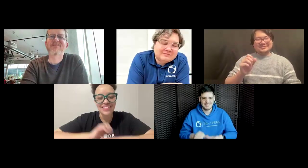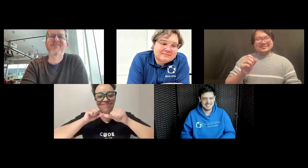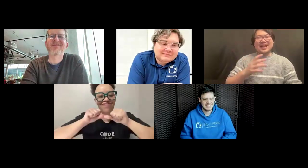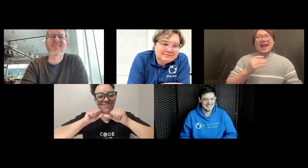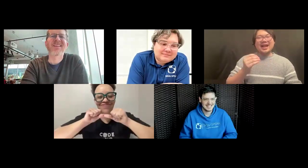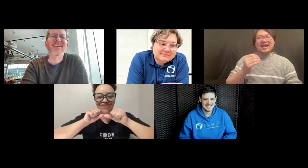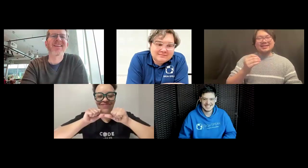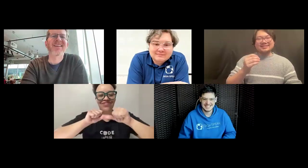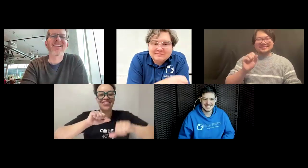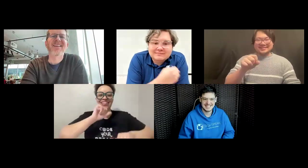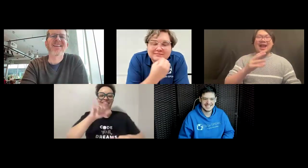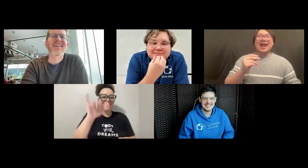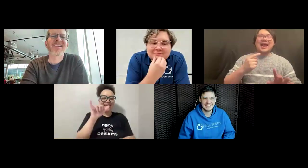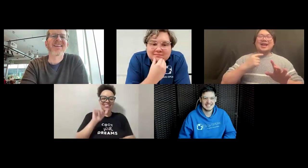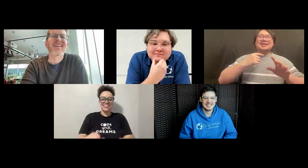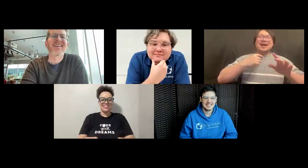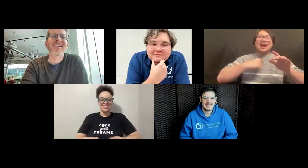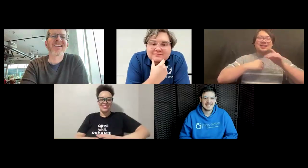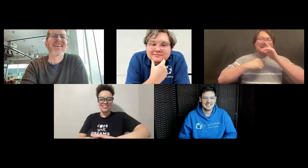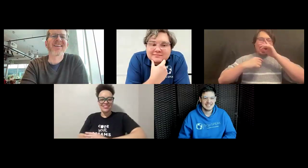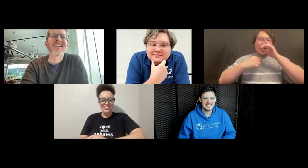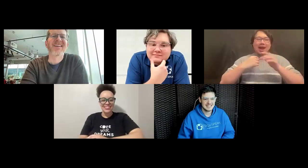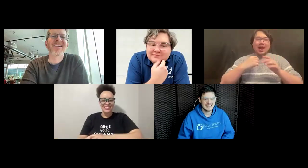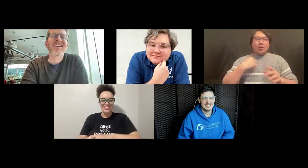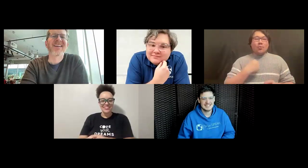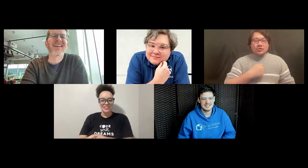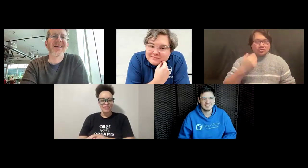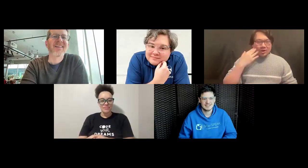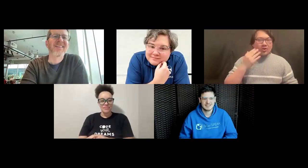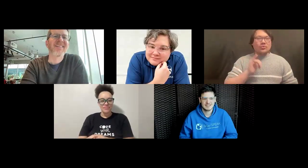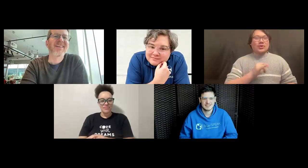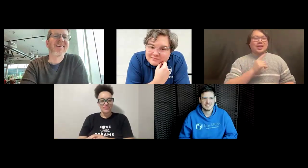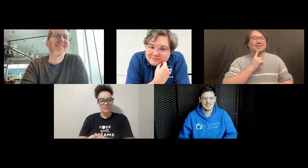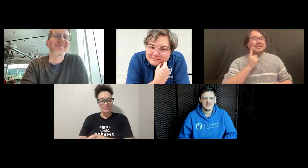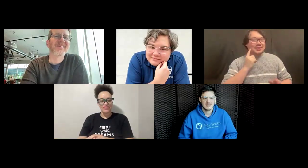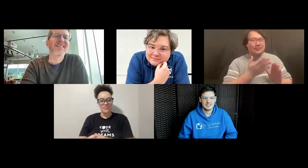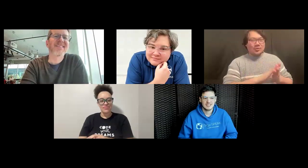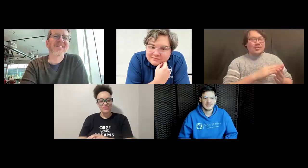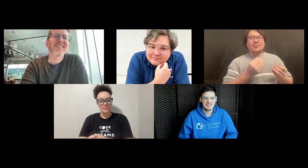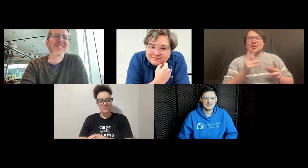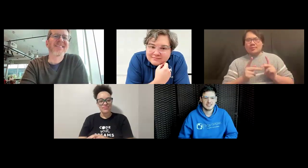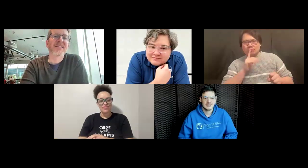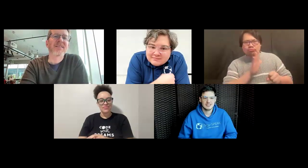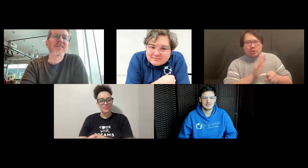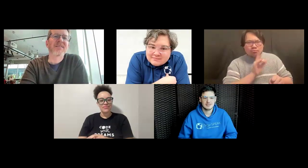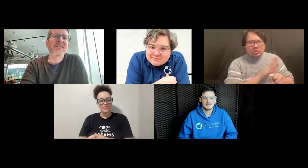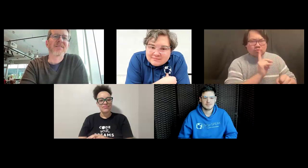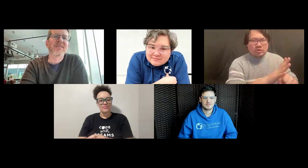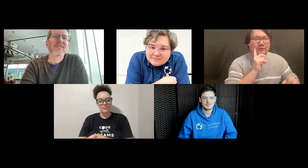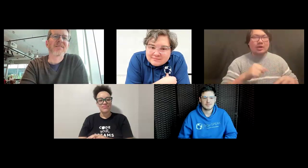that. Yeah, pushing through. Perseverance. Yeah, I love that. Yeah, and we do know that, with the deaf community,